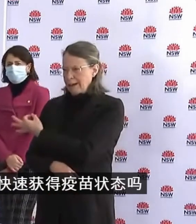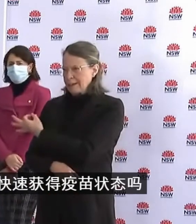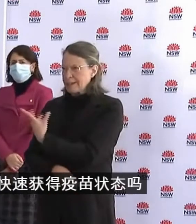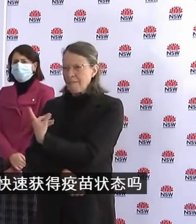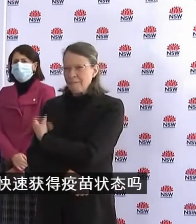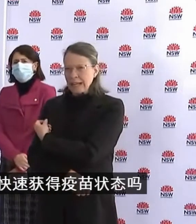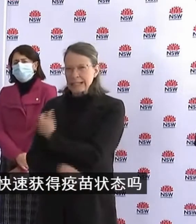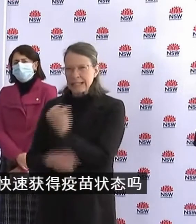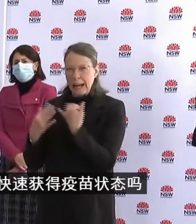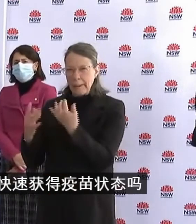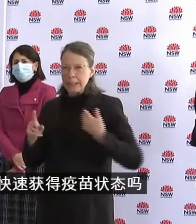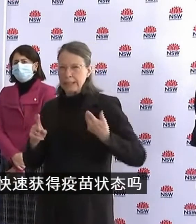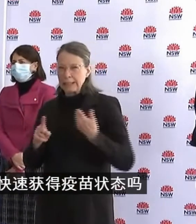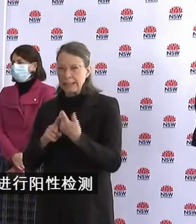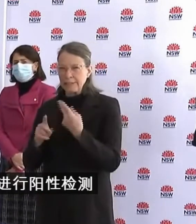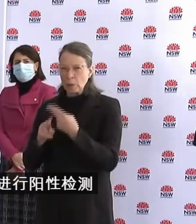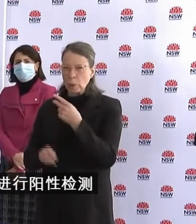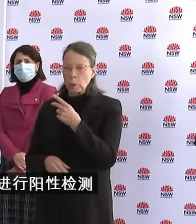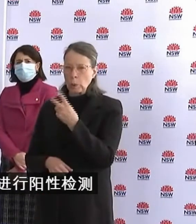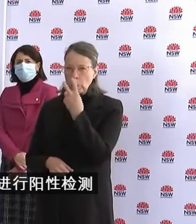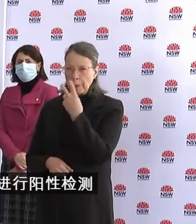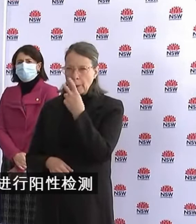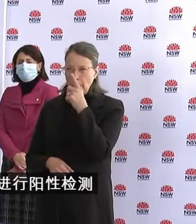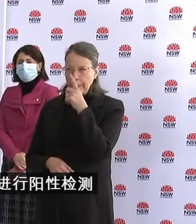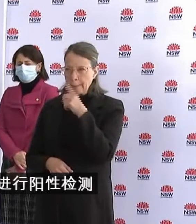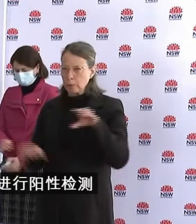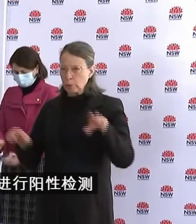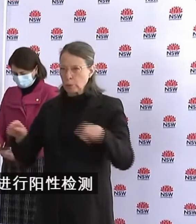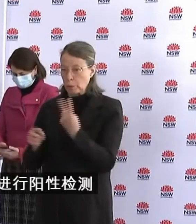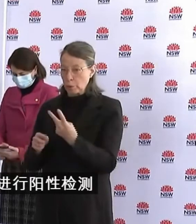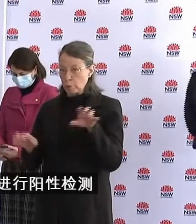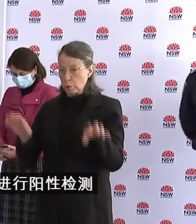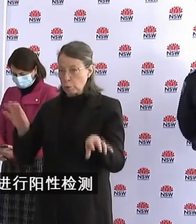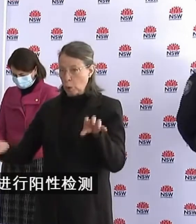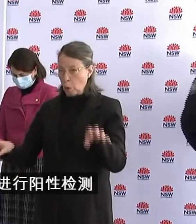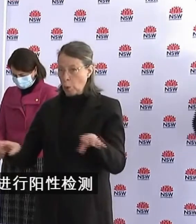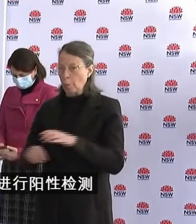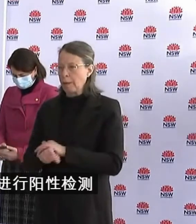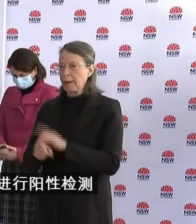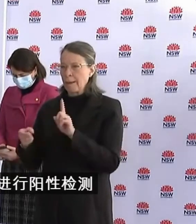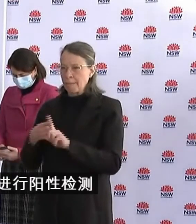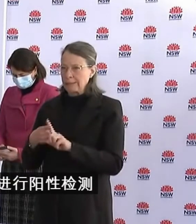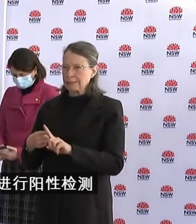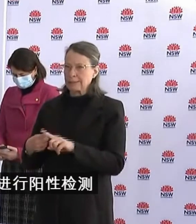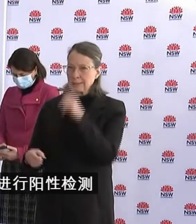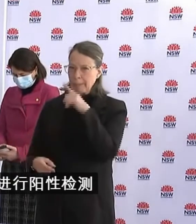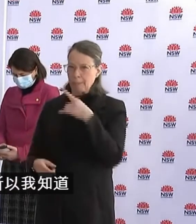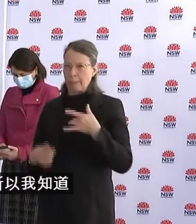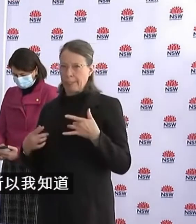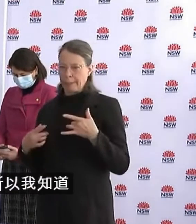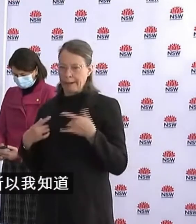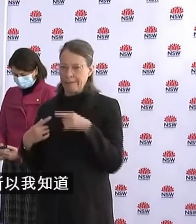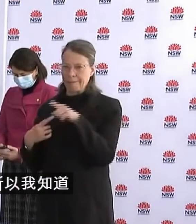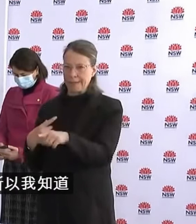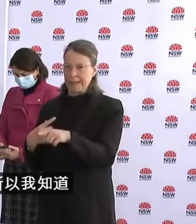them, of the aged care facilities and the residents and staff that tested positive at the disability care?